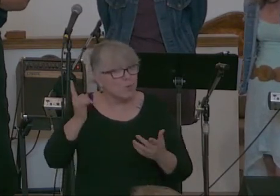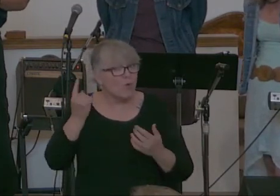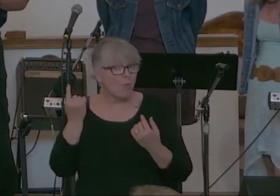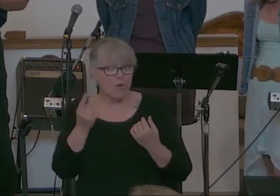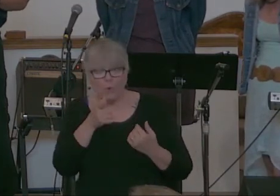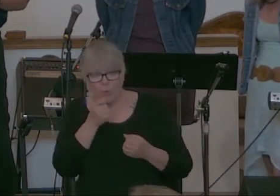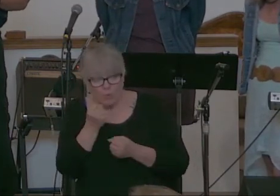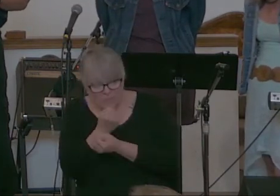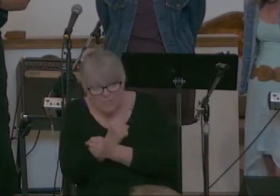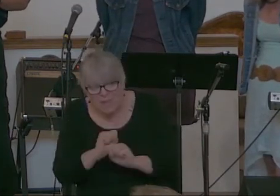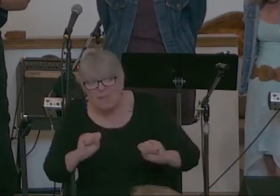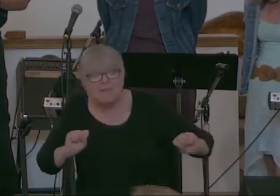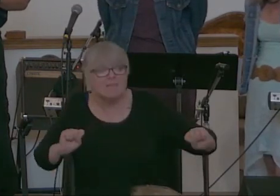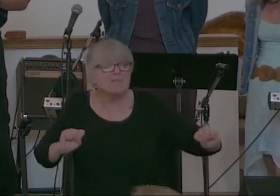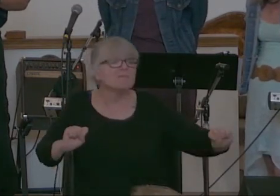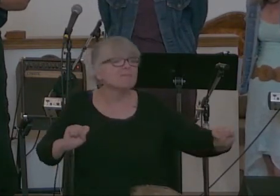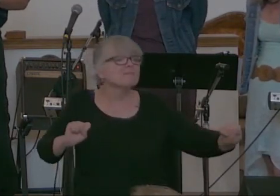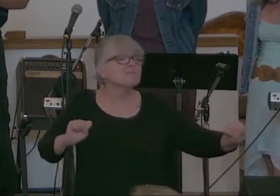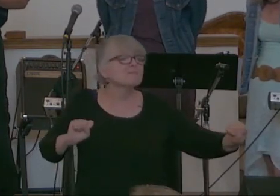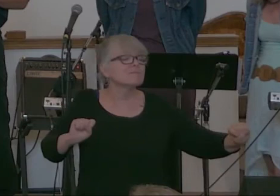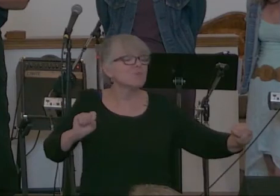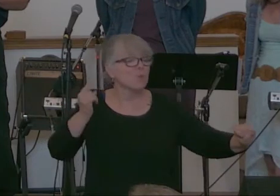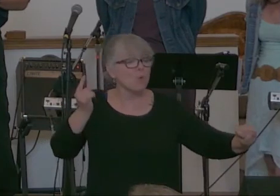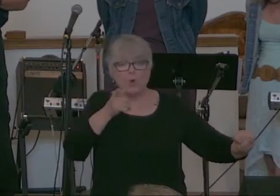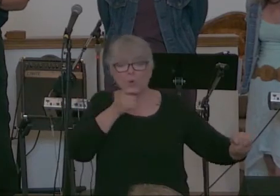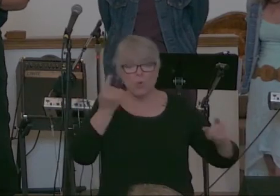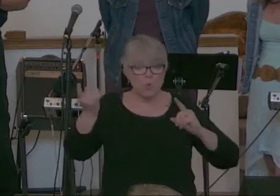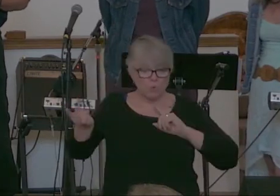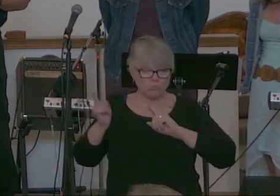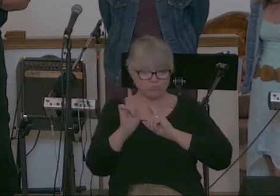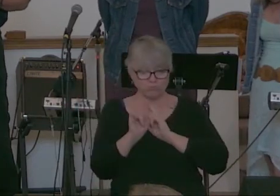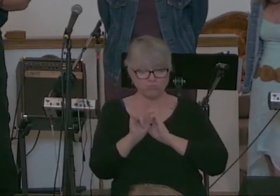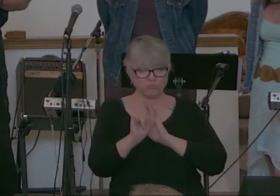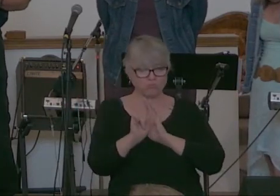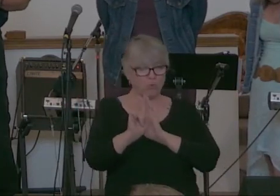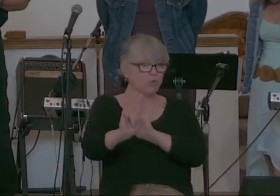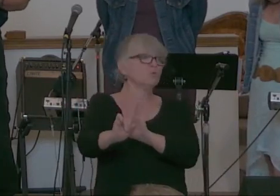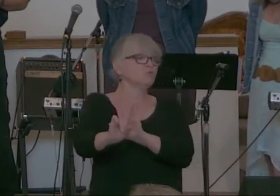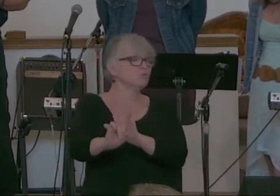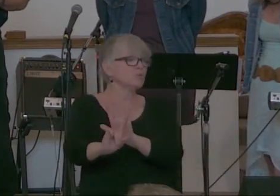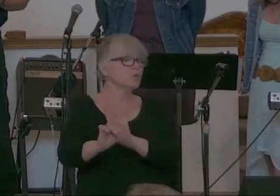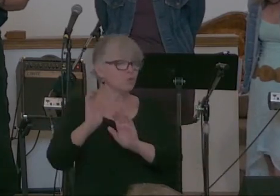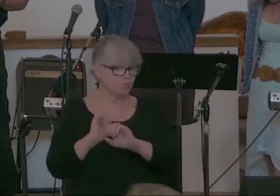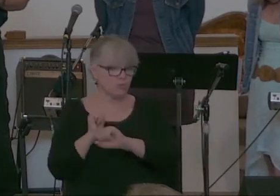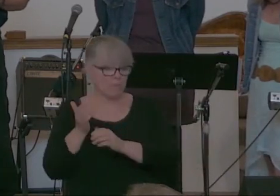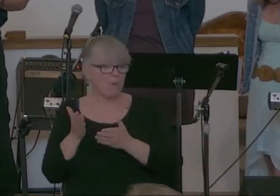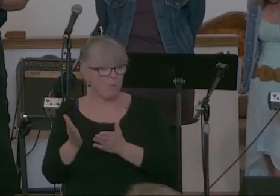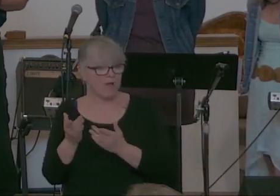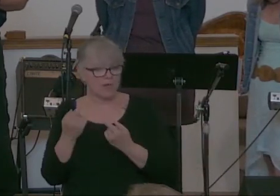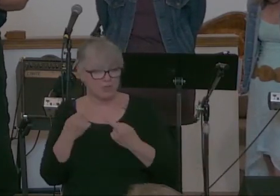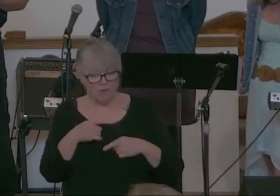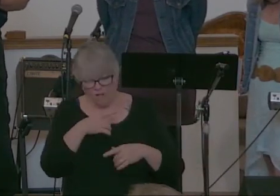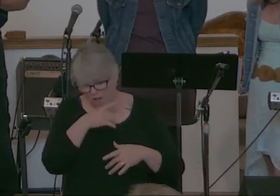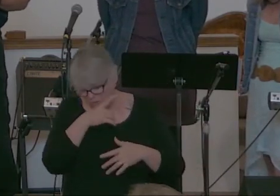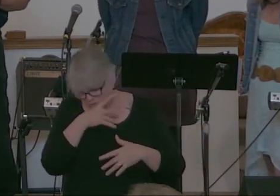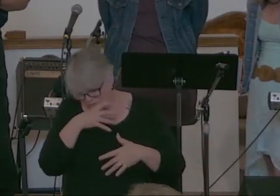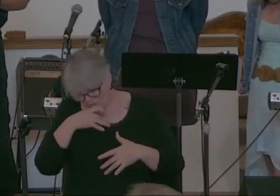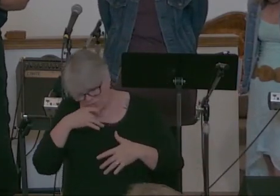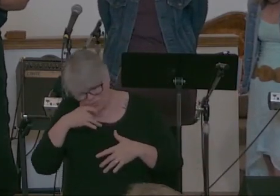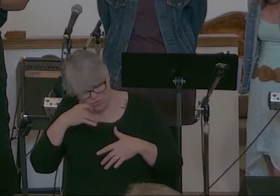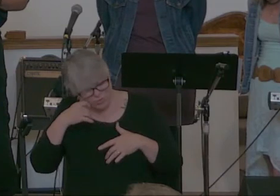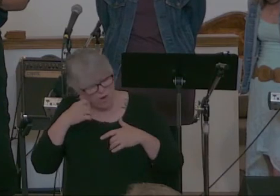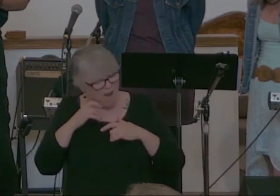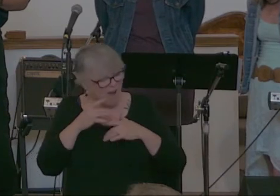deliverer. You're the one who goes before us. Lord, you make a way in the desert places, Father God.